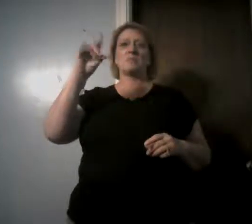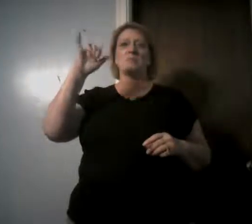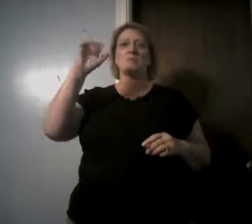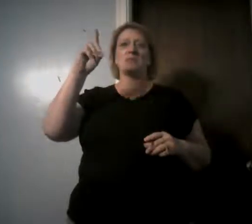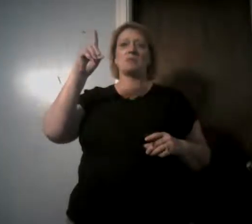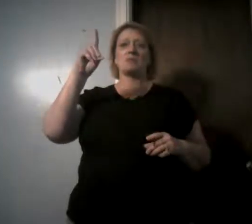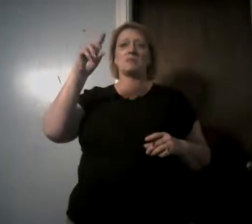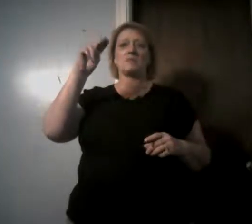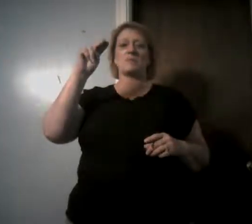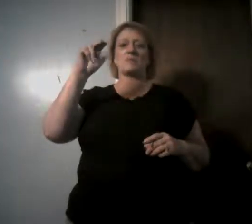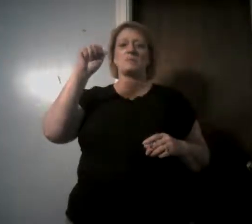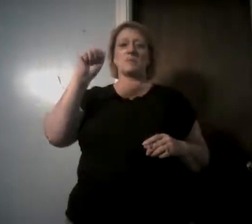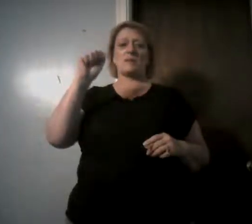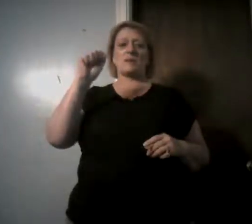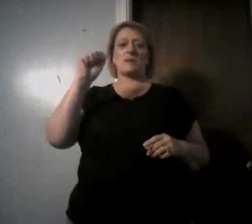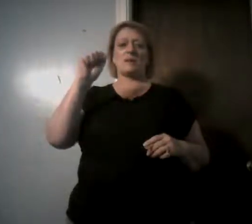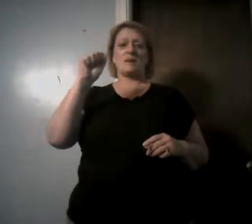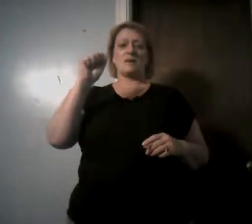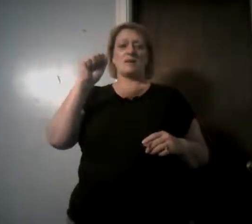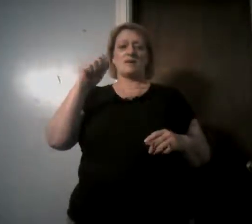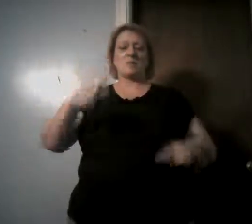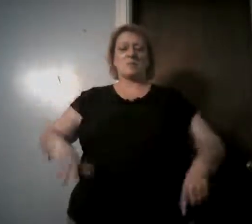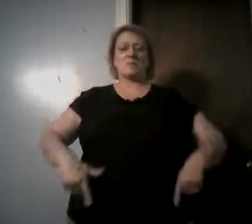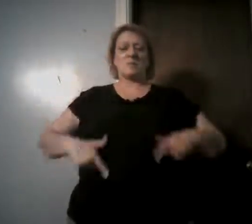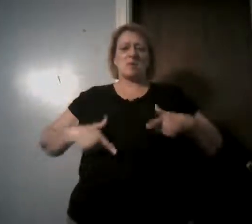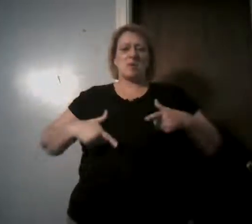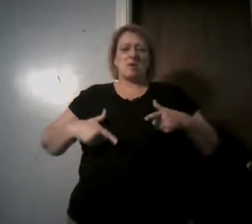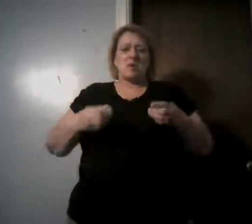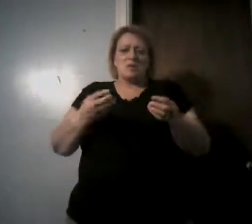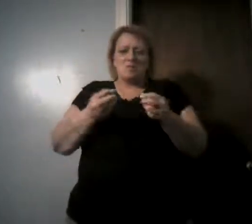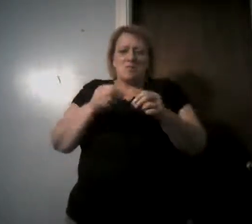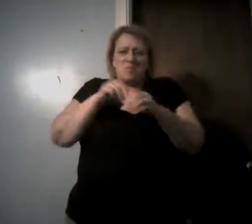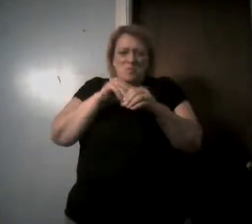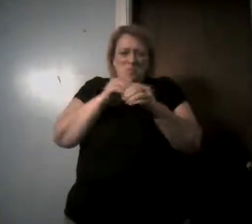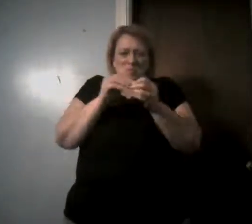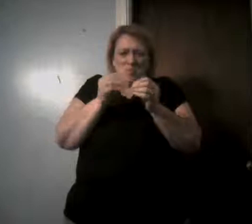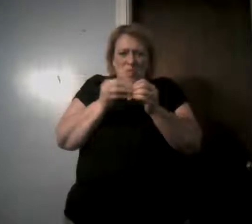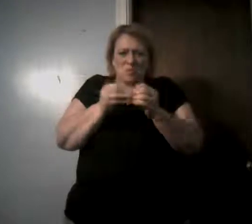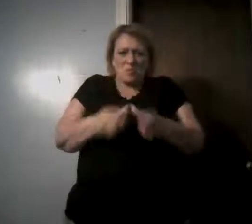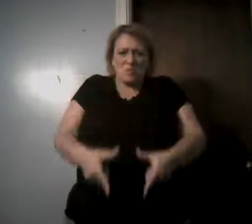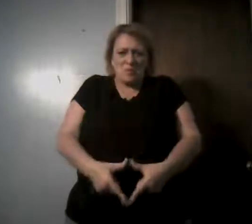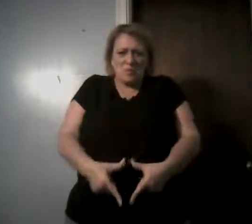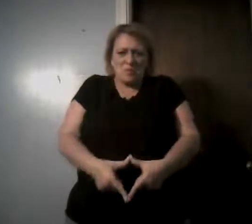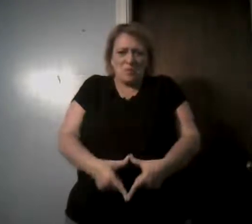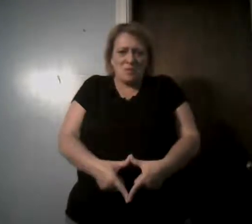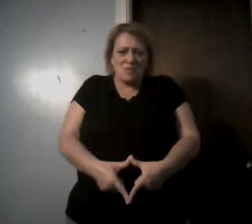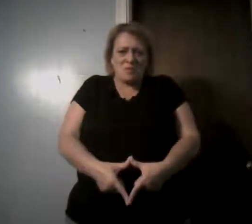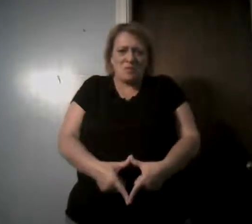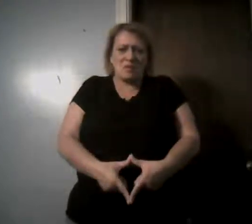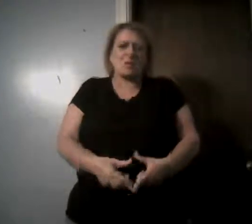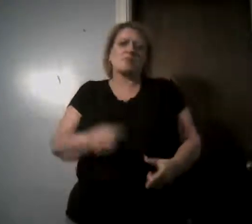They live in small numbers in the vagina, mouth, and digestive tract of both men and women.